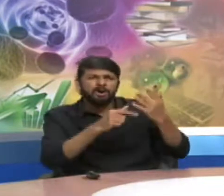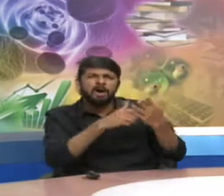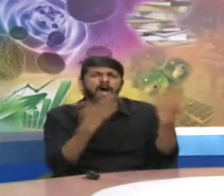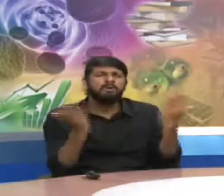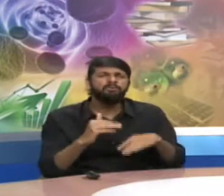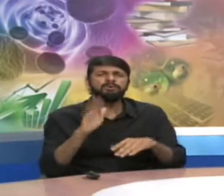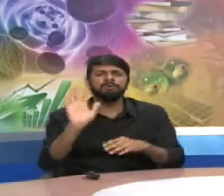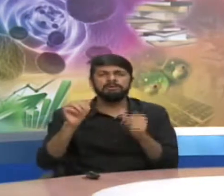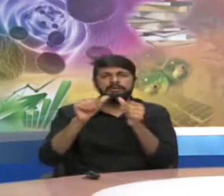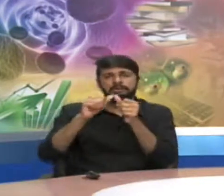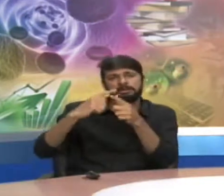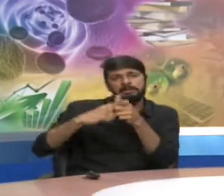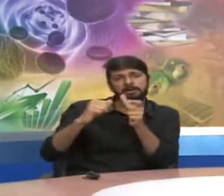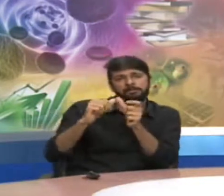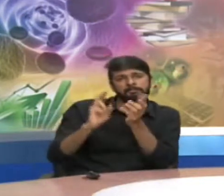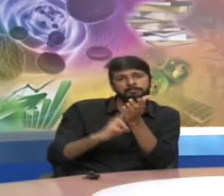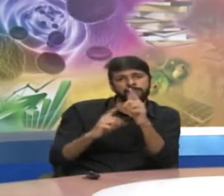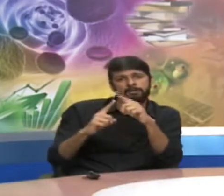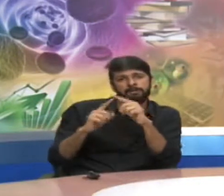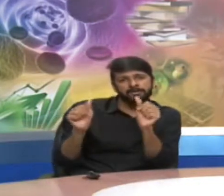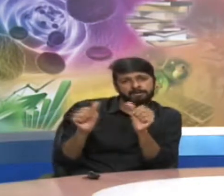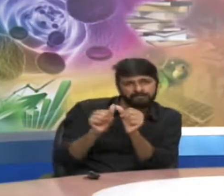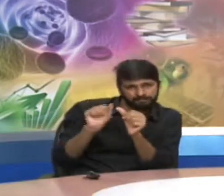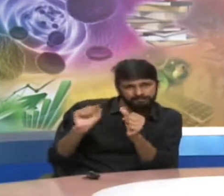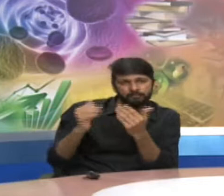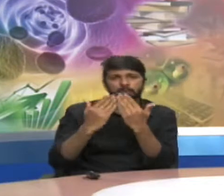are typically in the Ajanta school.